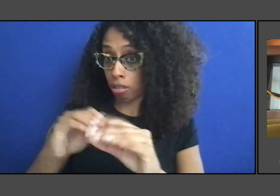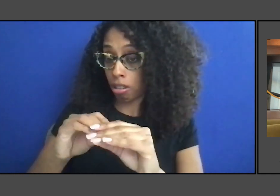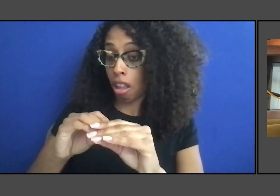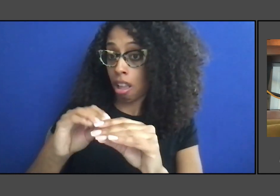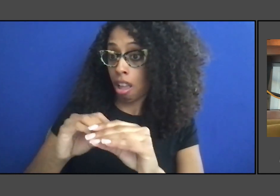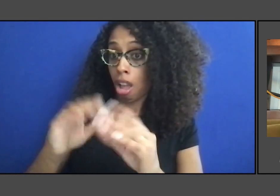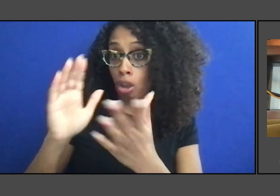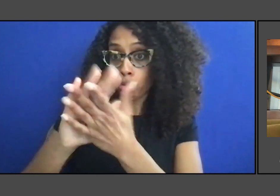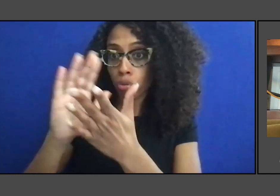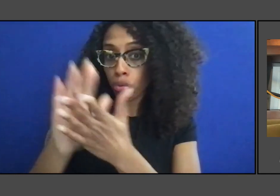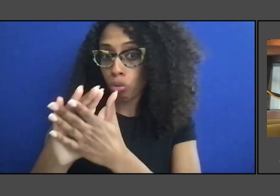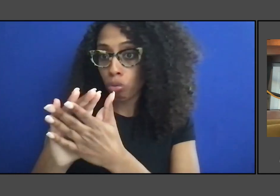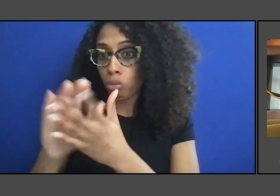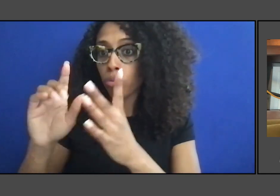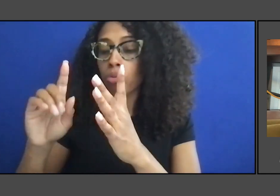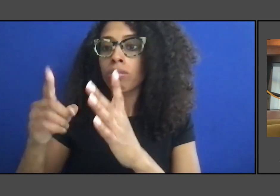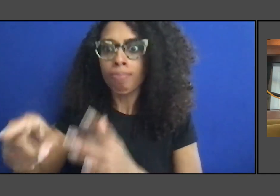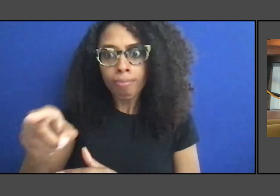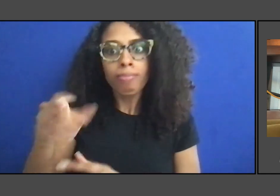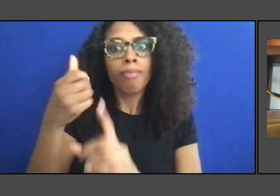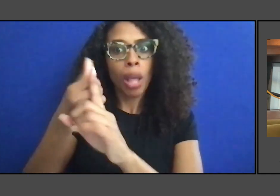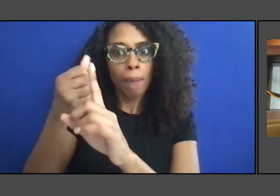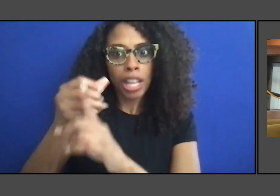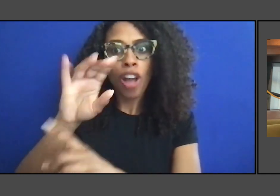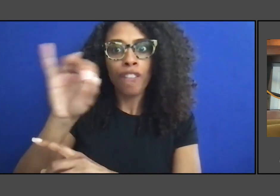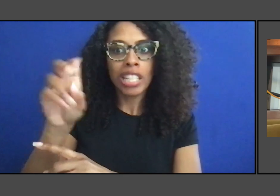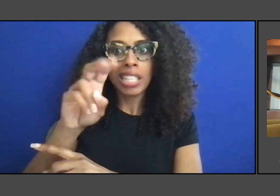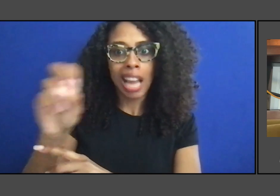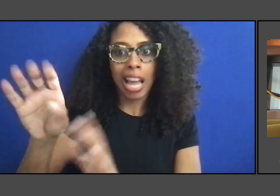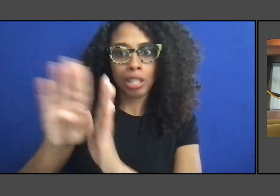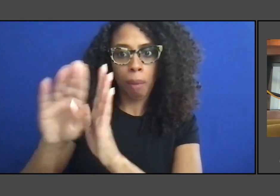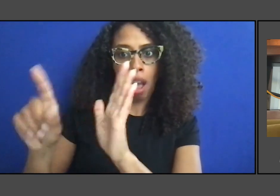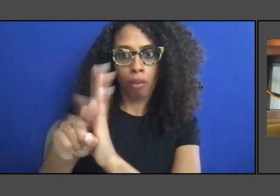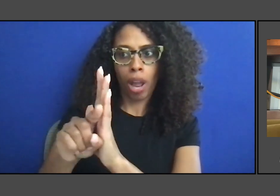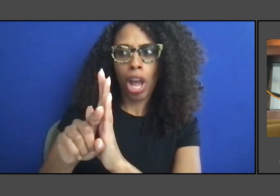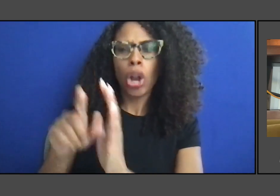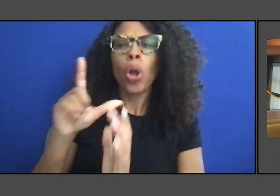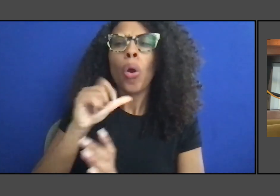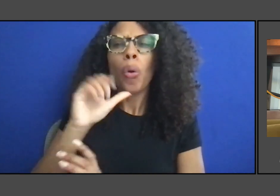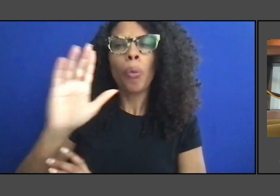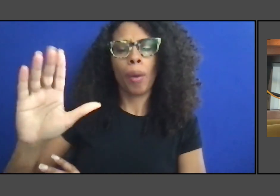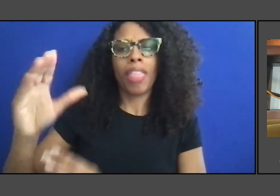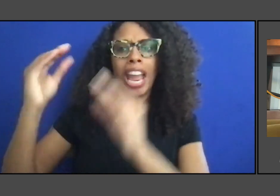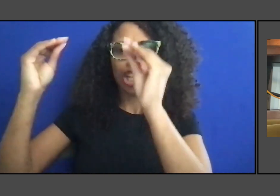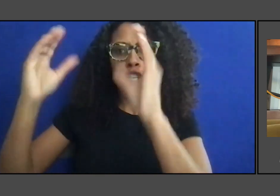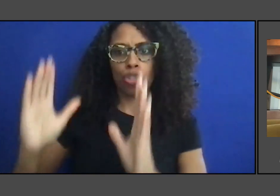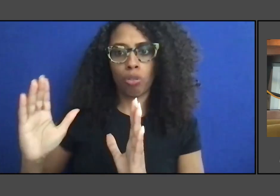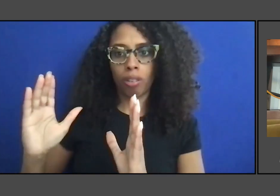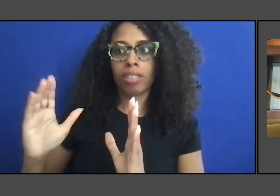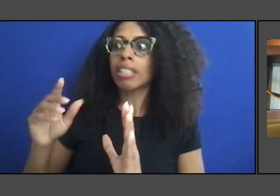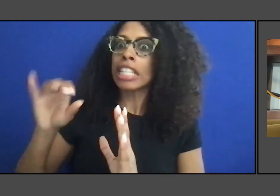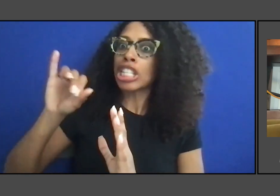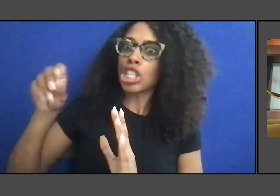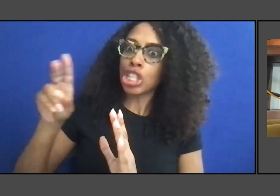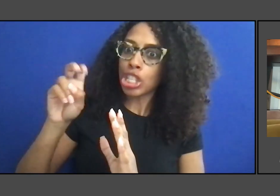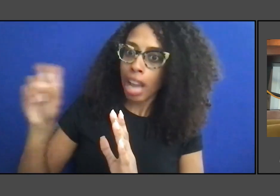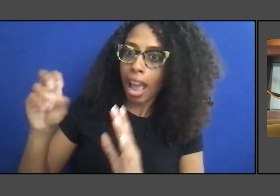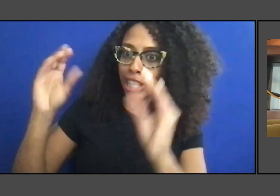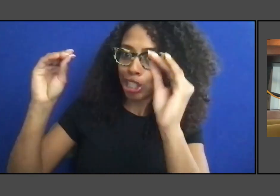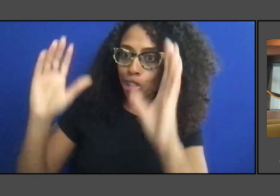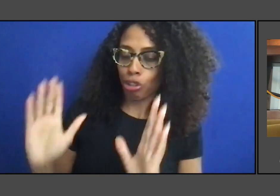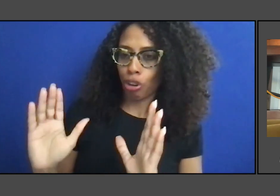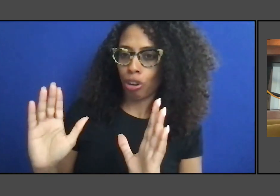trickles back to these, Wayne called people like this the unknowables, right? Whose